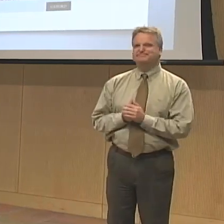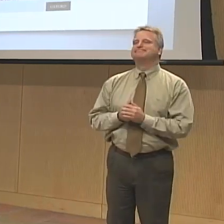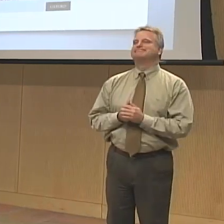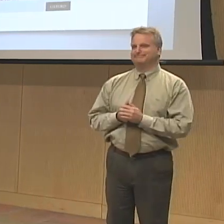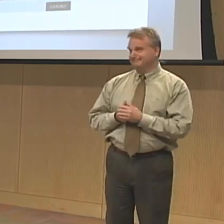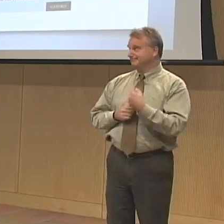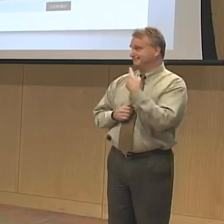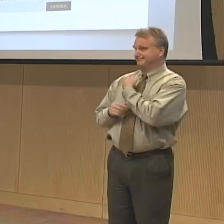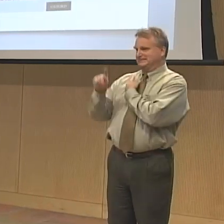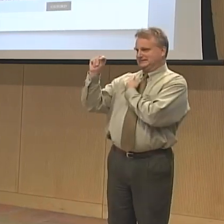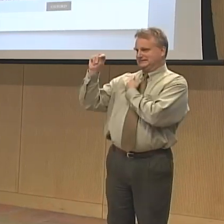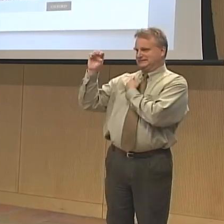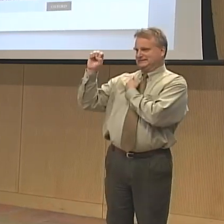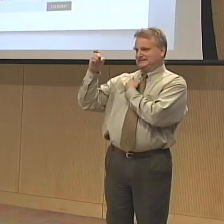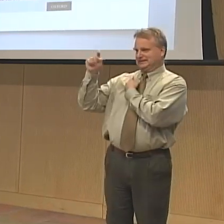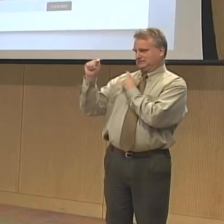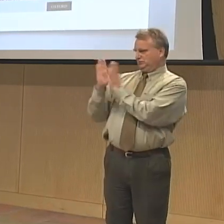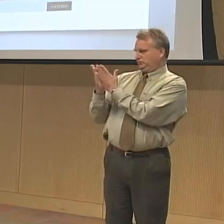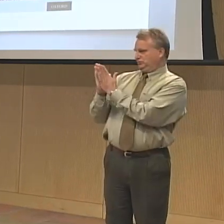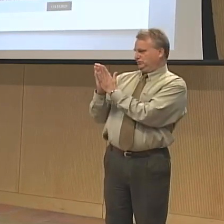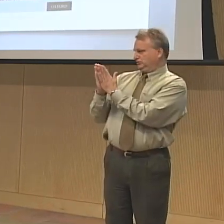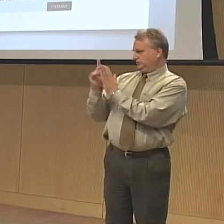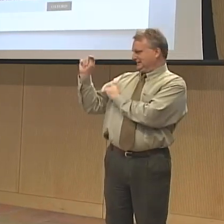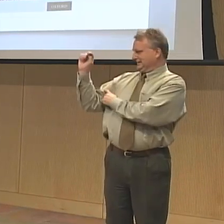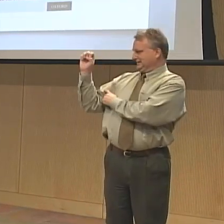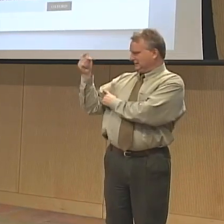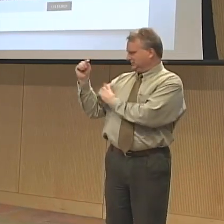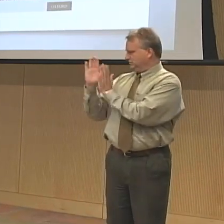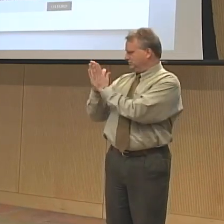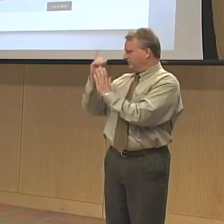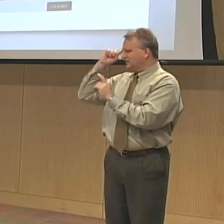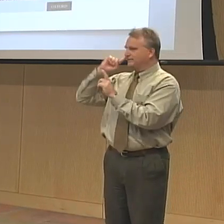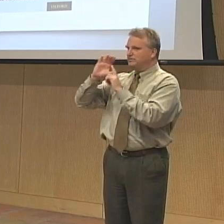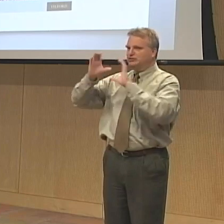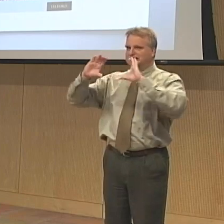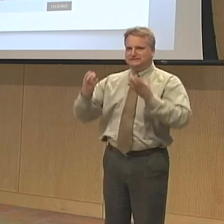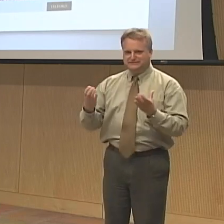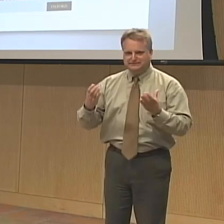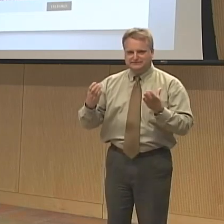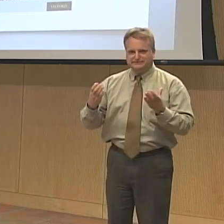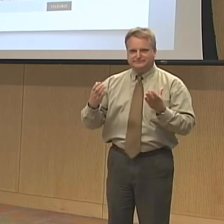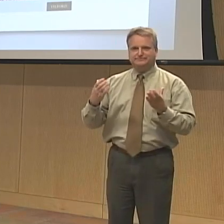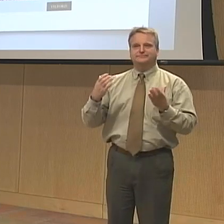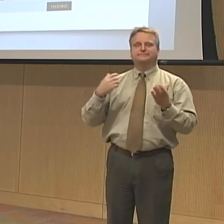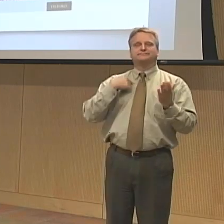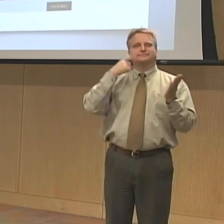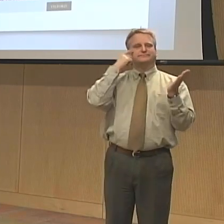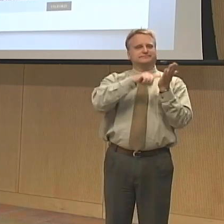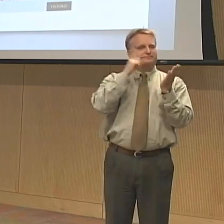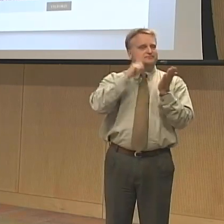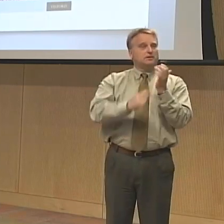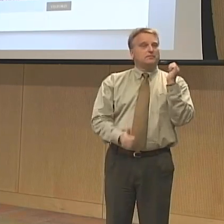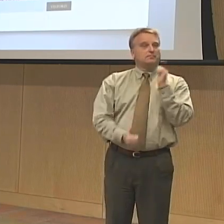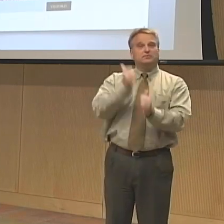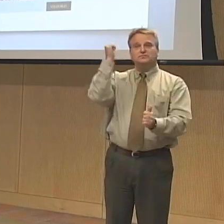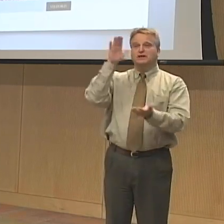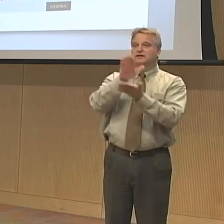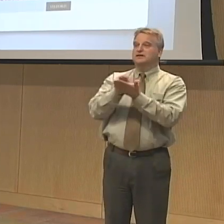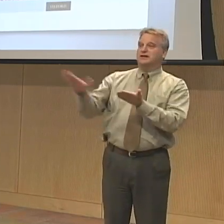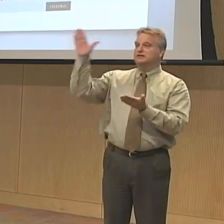title? Well, the book is to serve as a textbook for classroom instruction. In the past, I noticed that